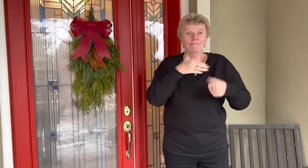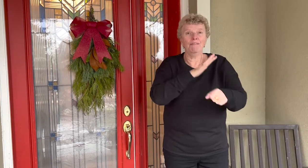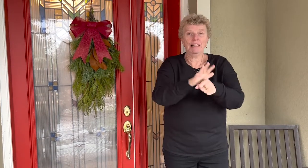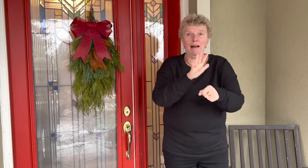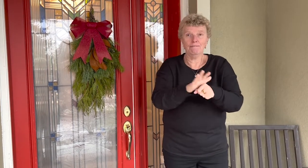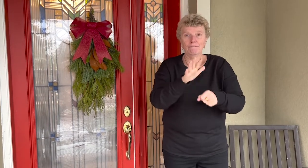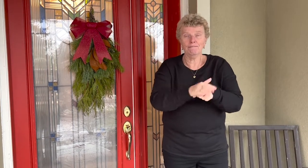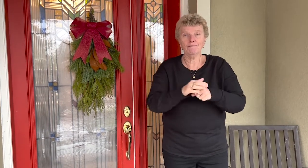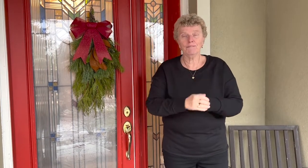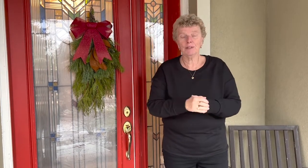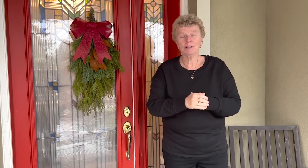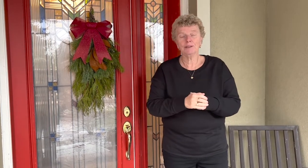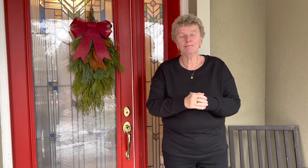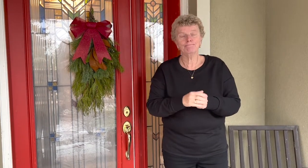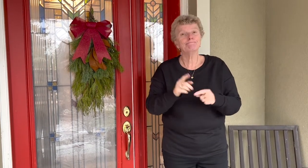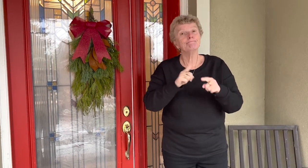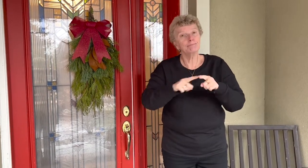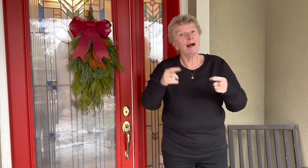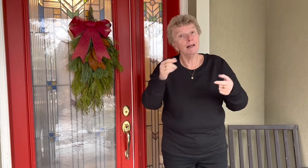all had enough.